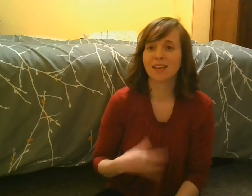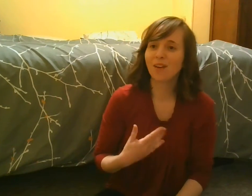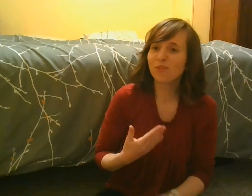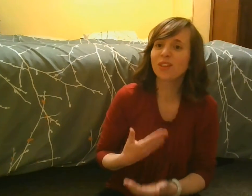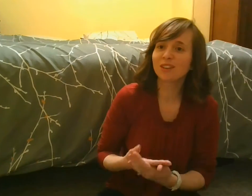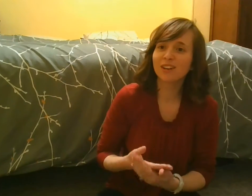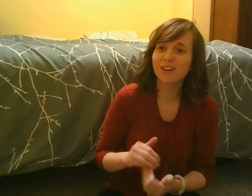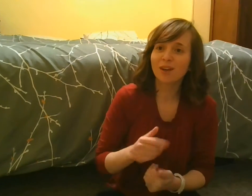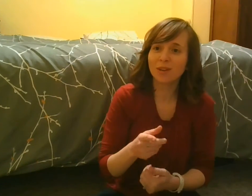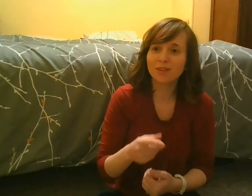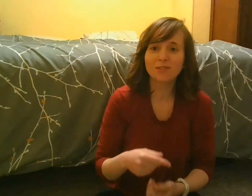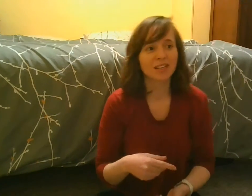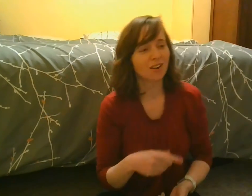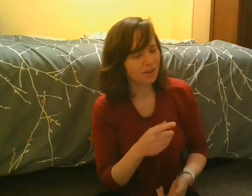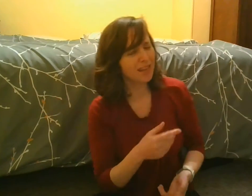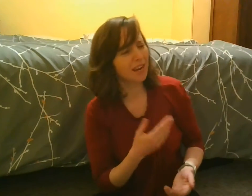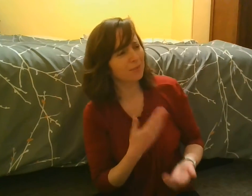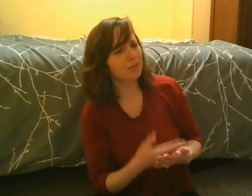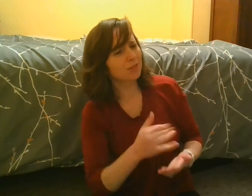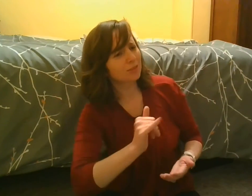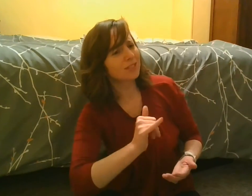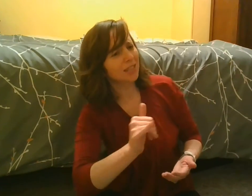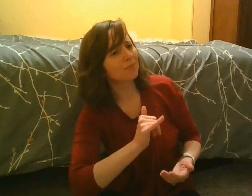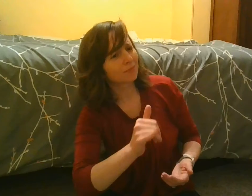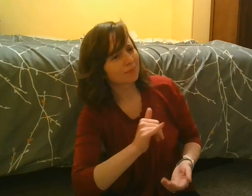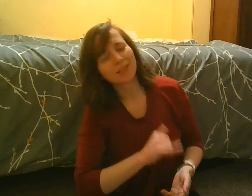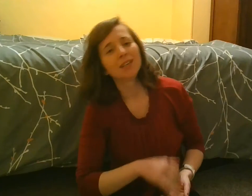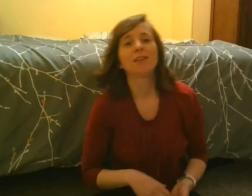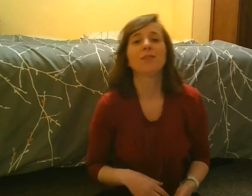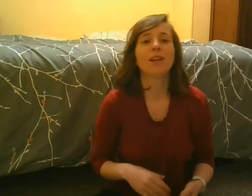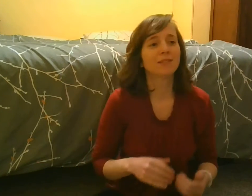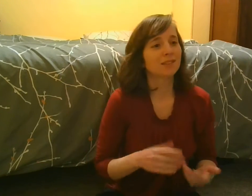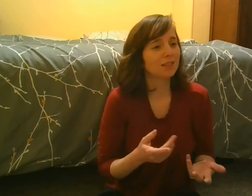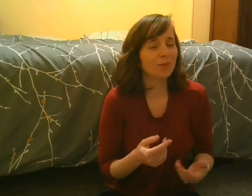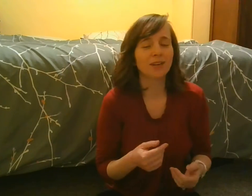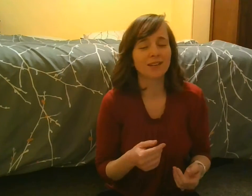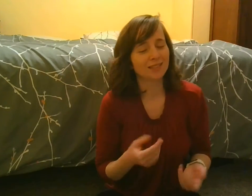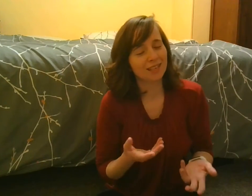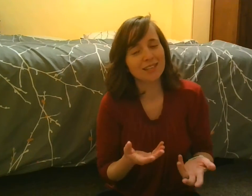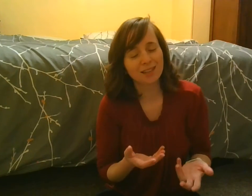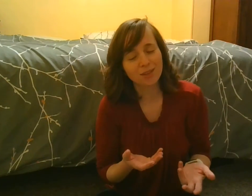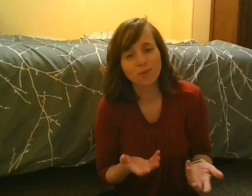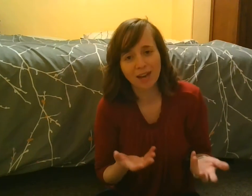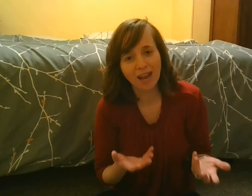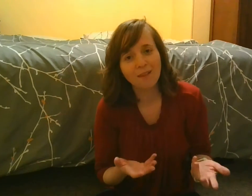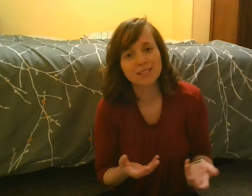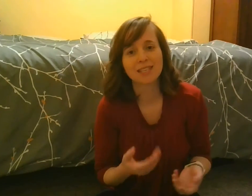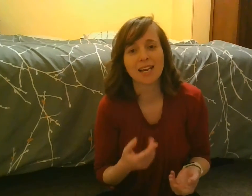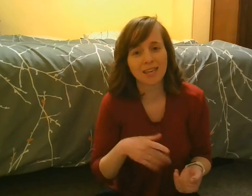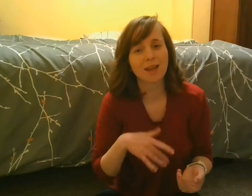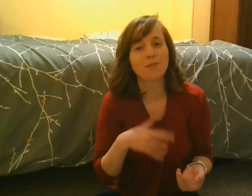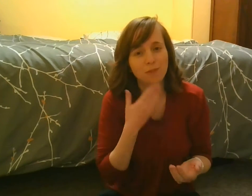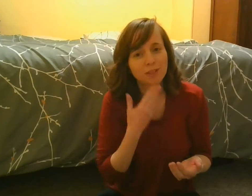I'm feeling good, how are you? Like, oh yeah, I'm good too, same. You don't have, they wouldn't have to say like, I'm feeling